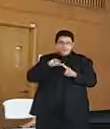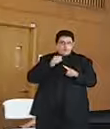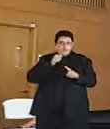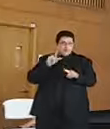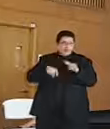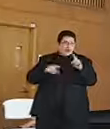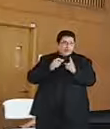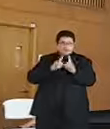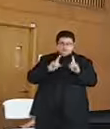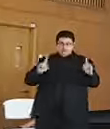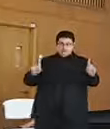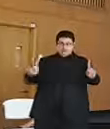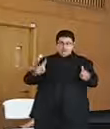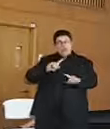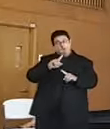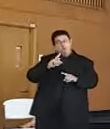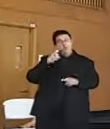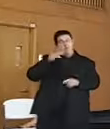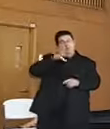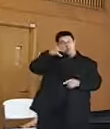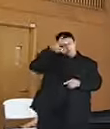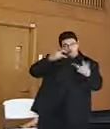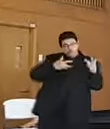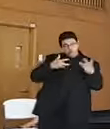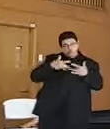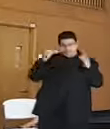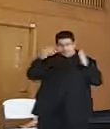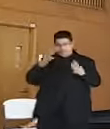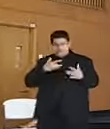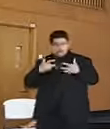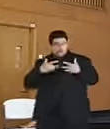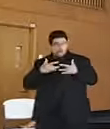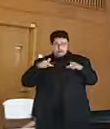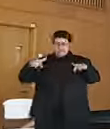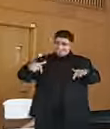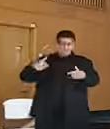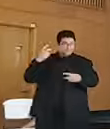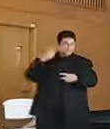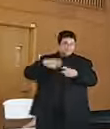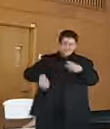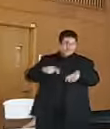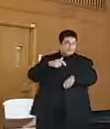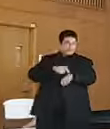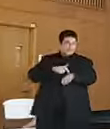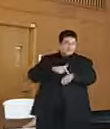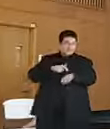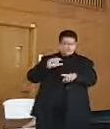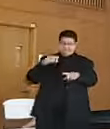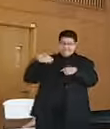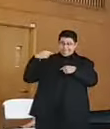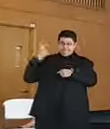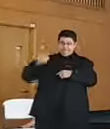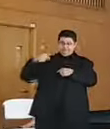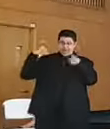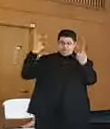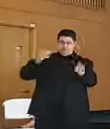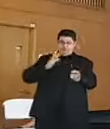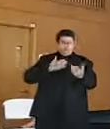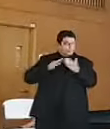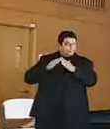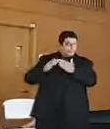are concerned and teachers who are concerned that this is a very difficult time in the history of our community, a place where we haven't